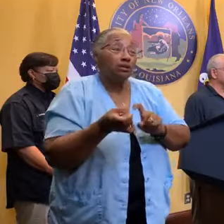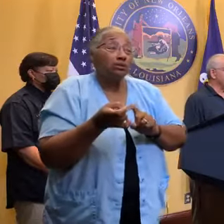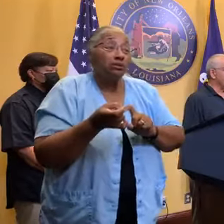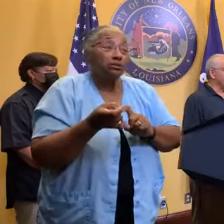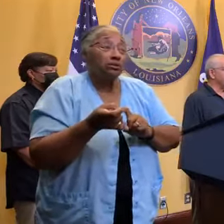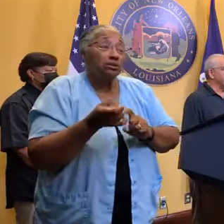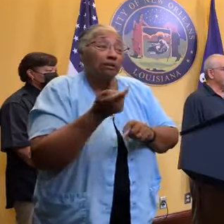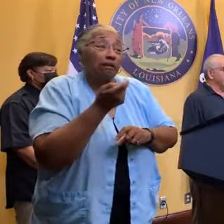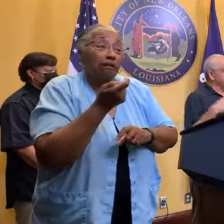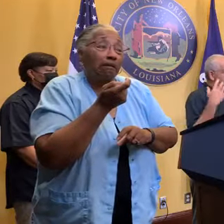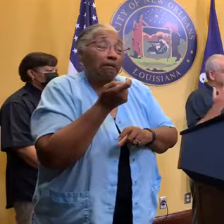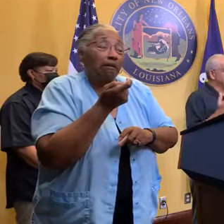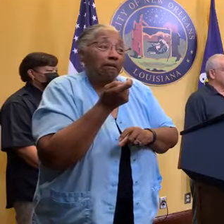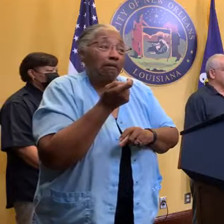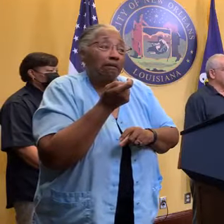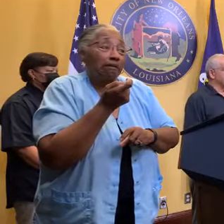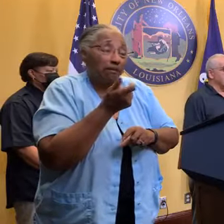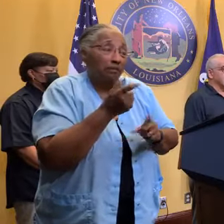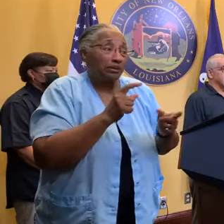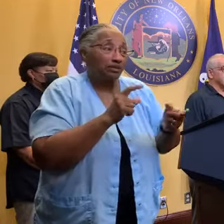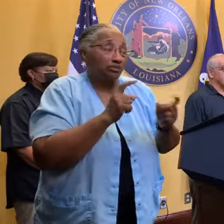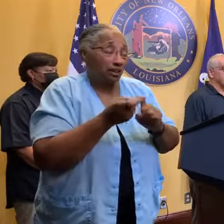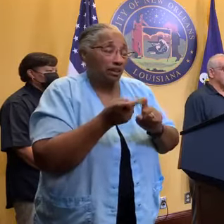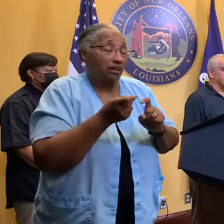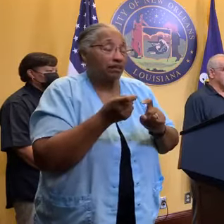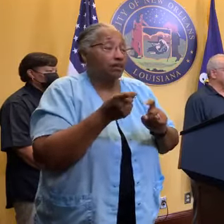a little off, the storm